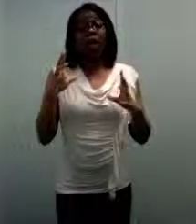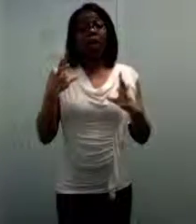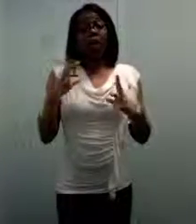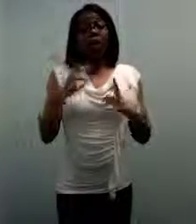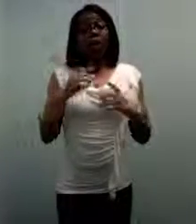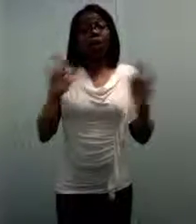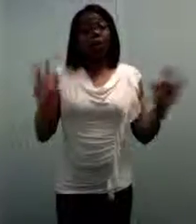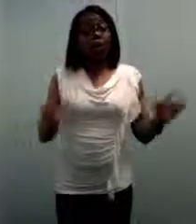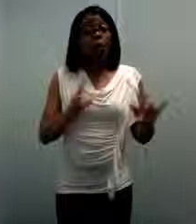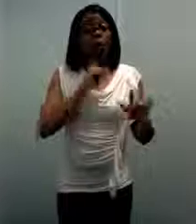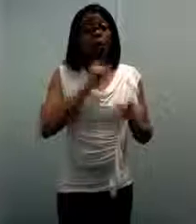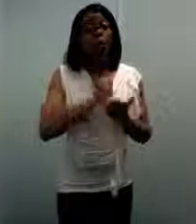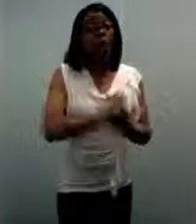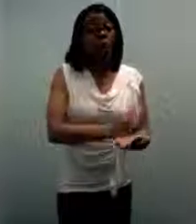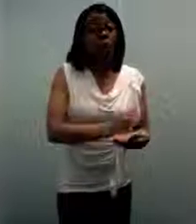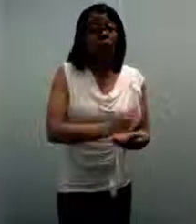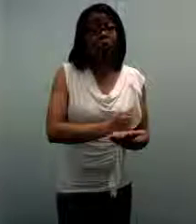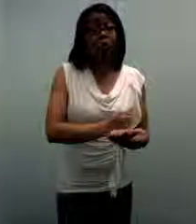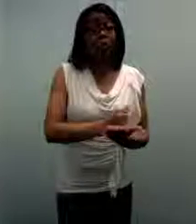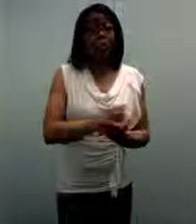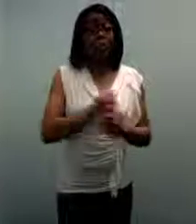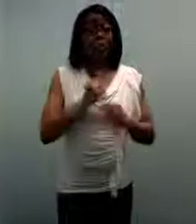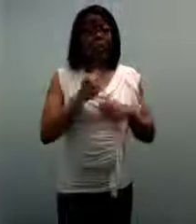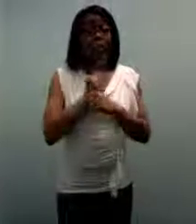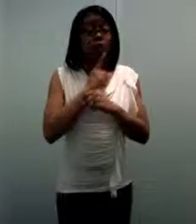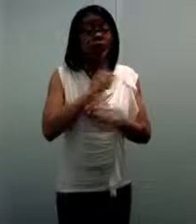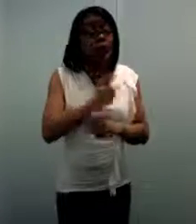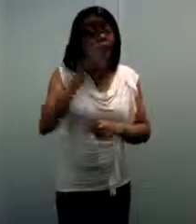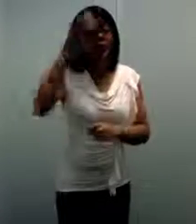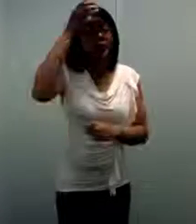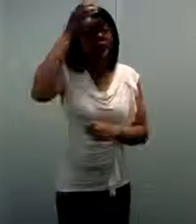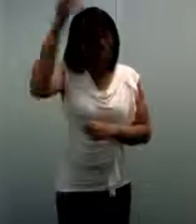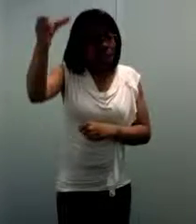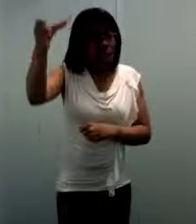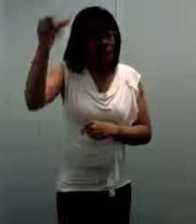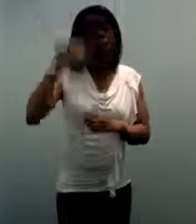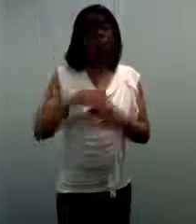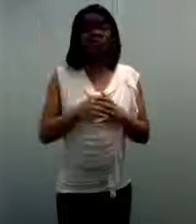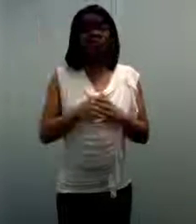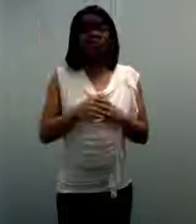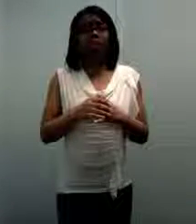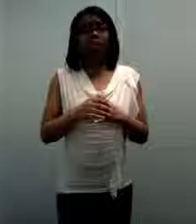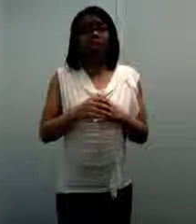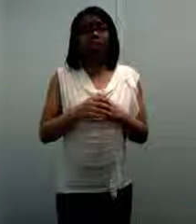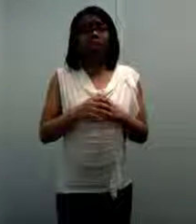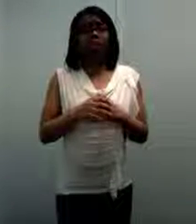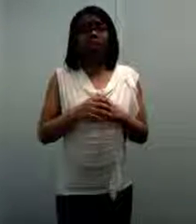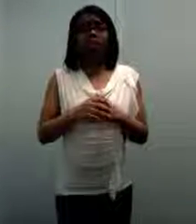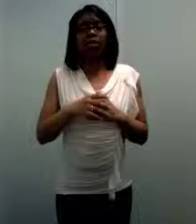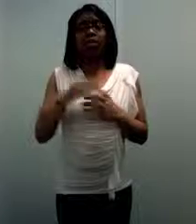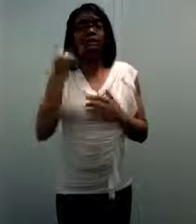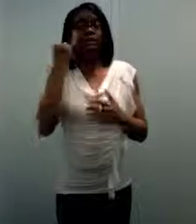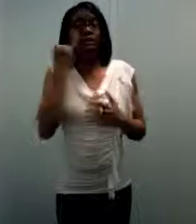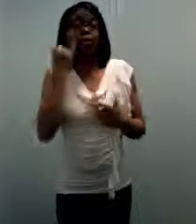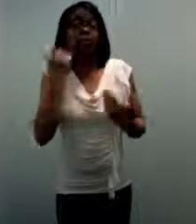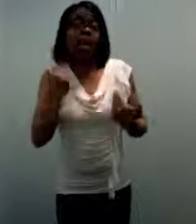actually make it more conceptual. Now, of course, like any great tool, they can be used completely mindlessly, like turning everything into a multimedia